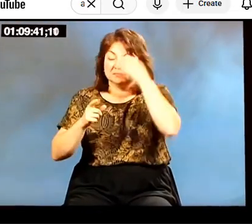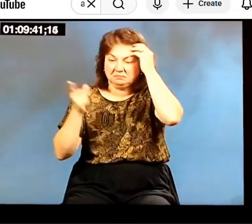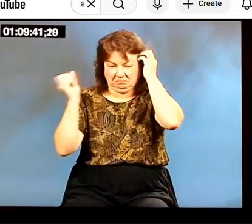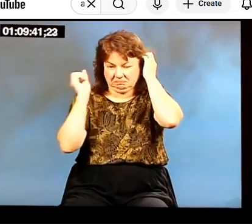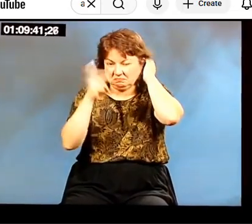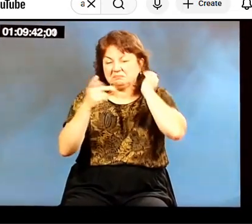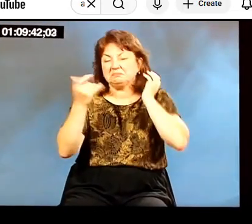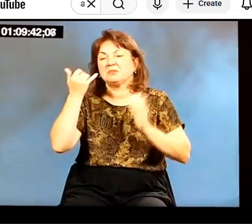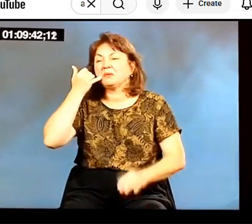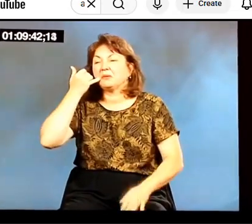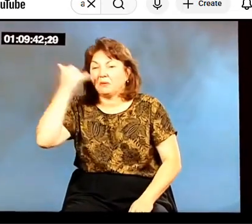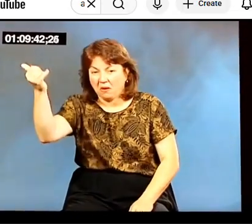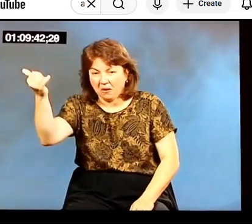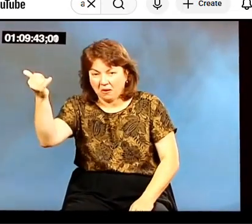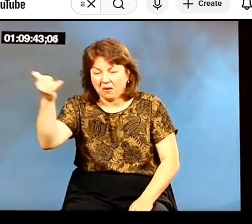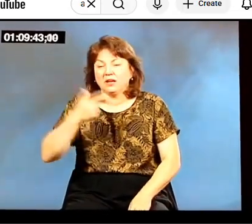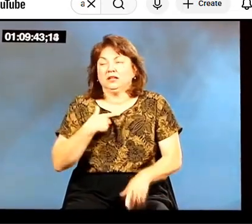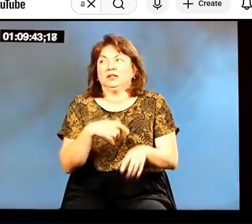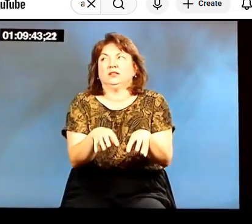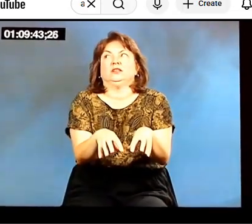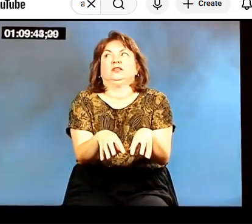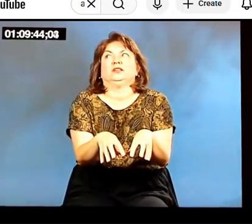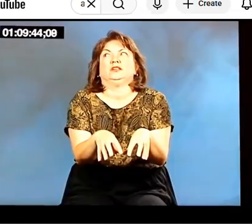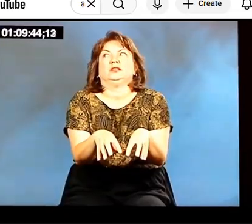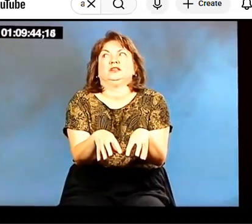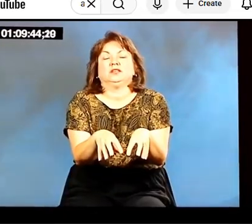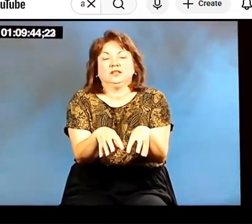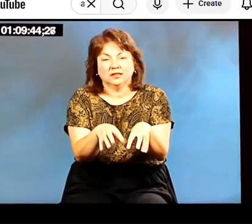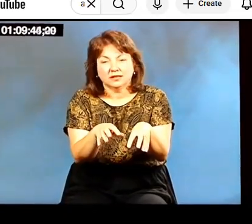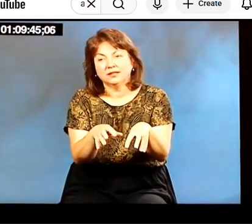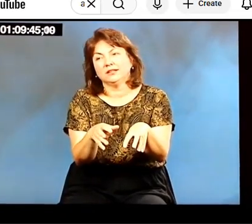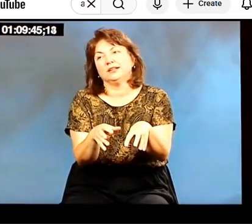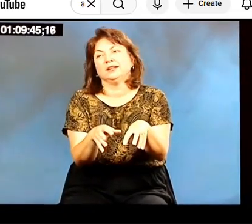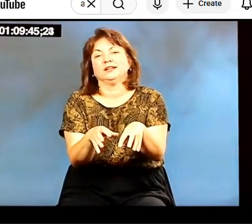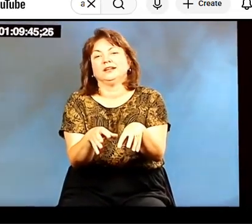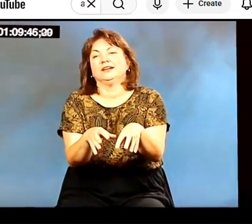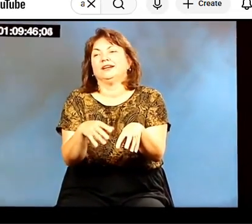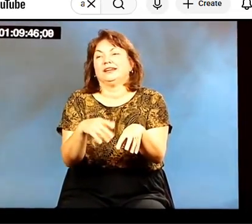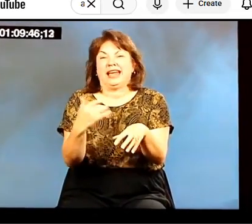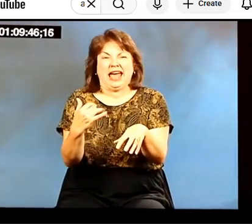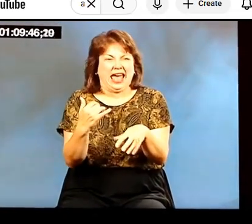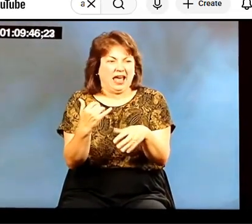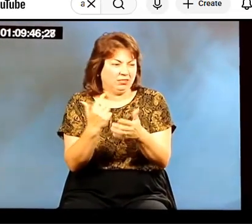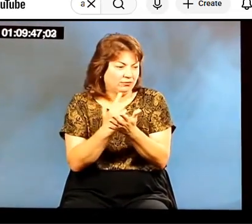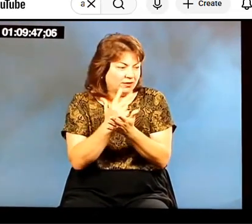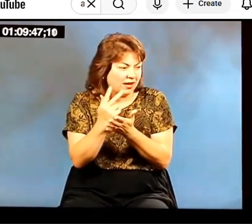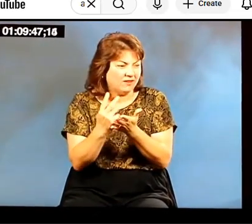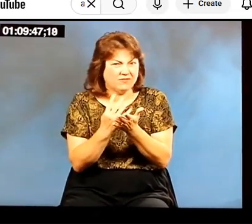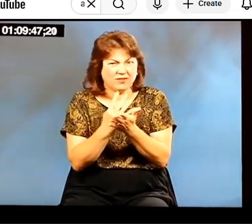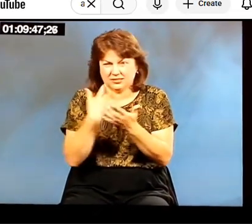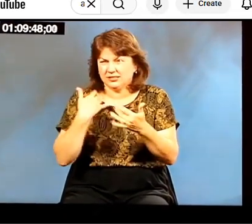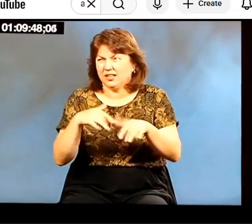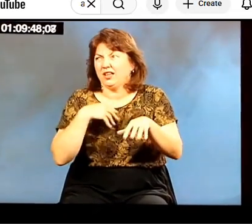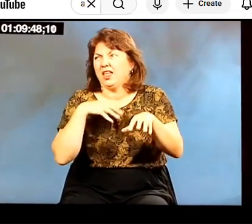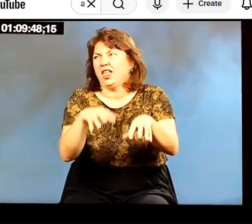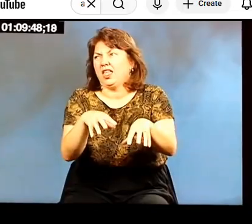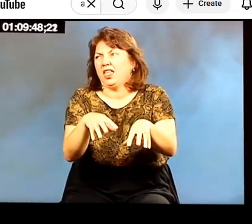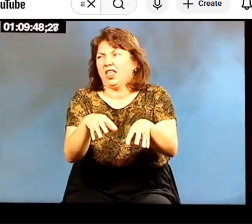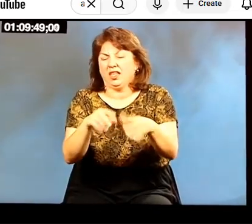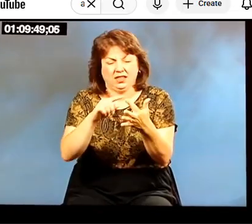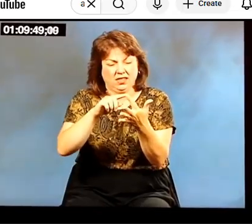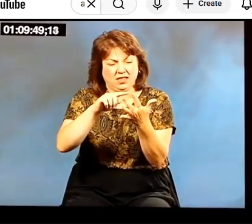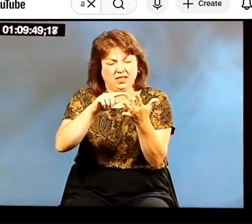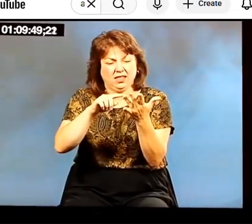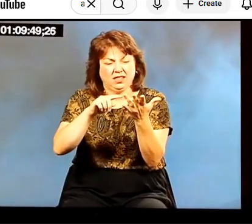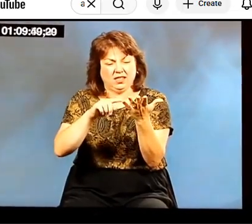and see if you can get some advice from a nurse or whoever is working? And she's like, sure. So she went to go call, and I was like, oh my